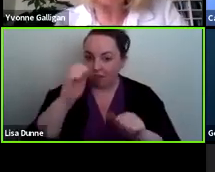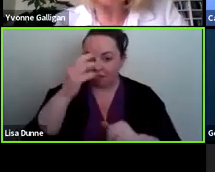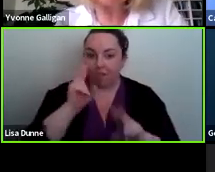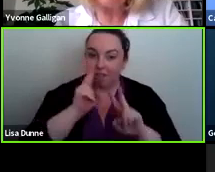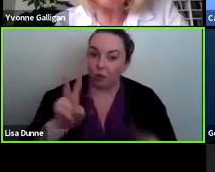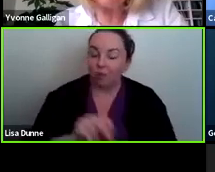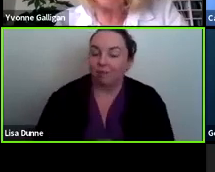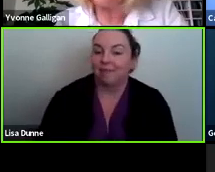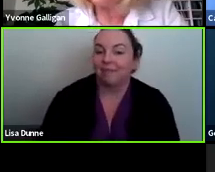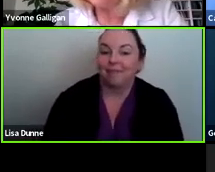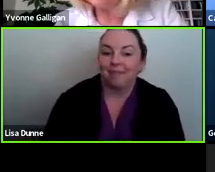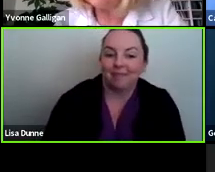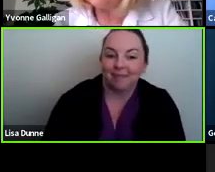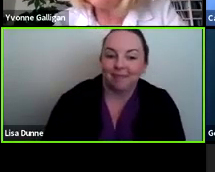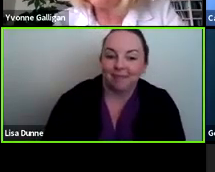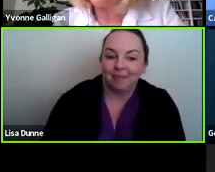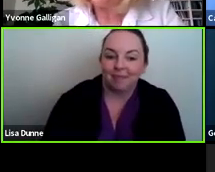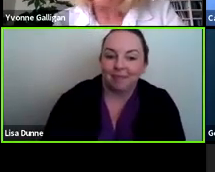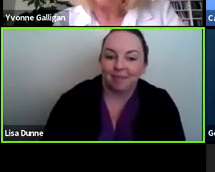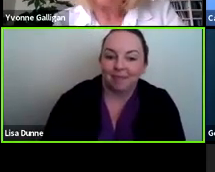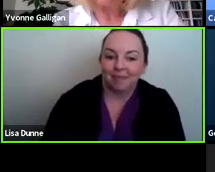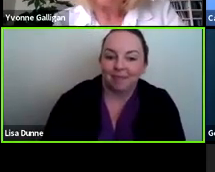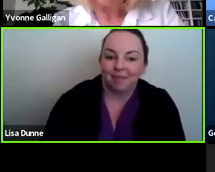any reflections on that, Sinead?